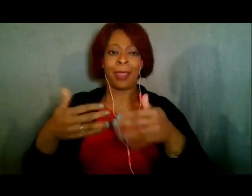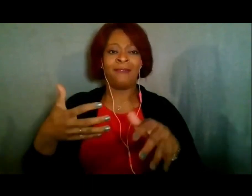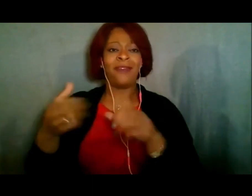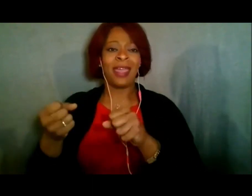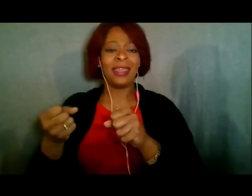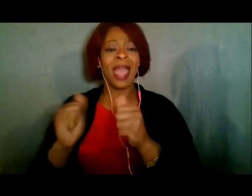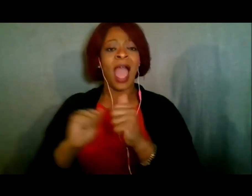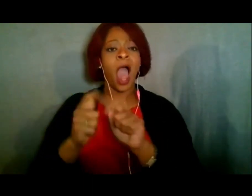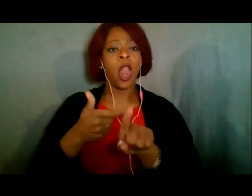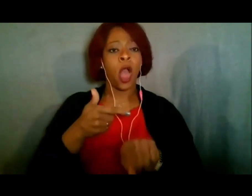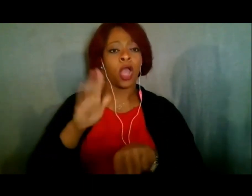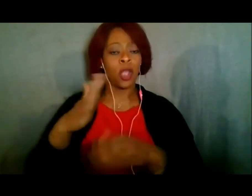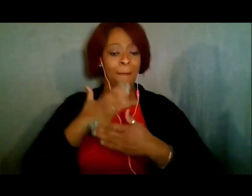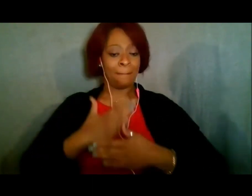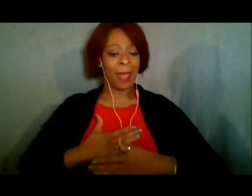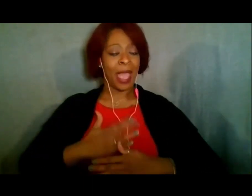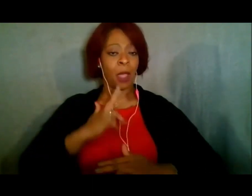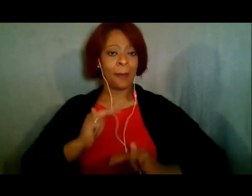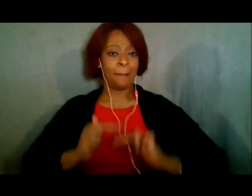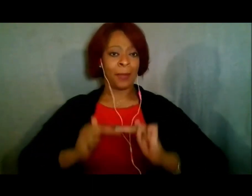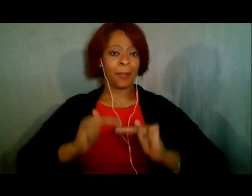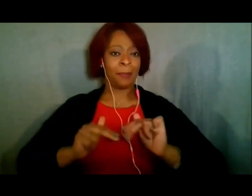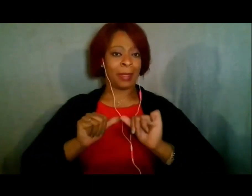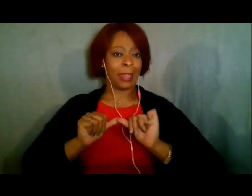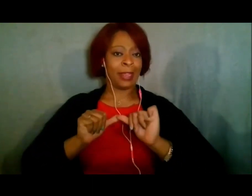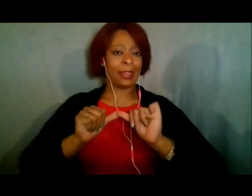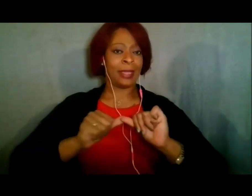your immune system, your immunity lasts.